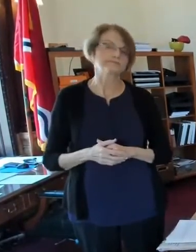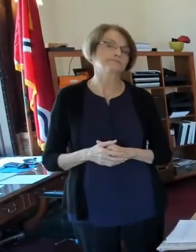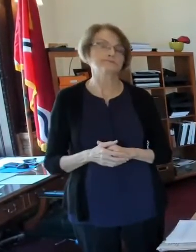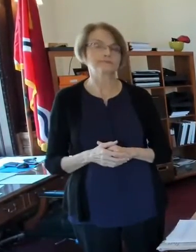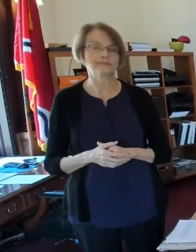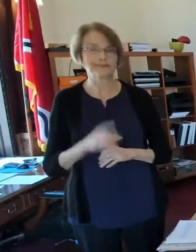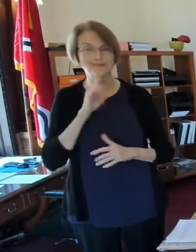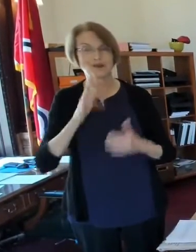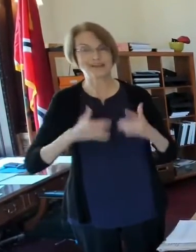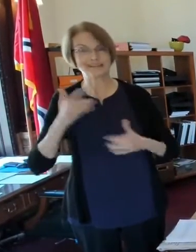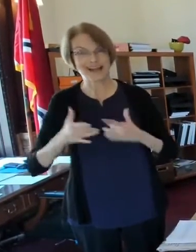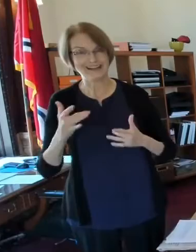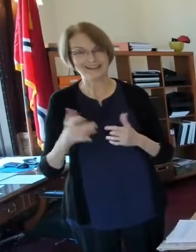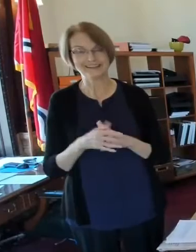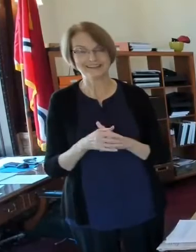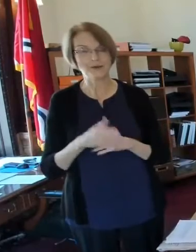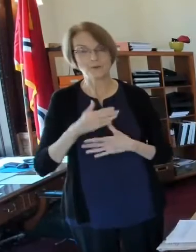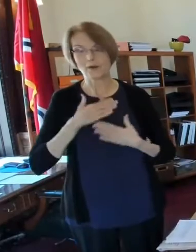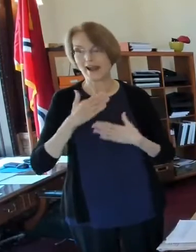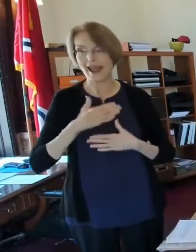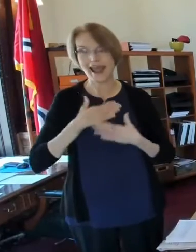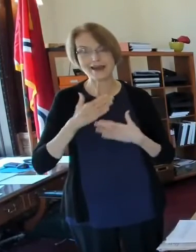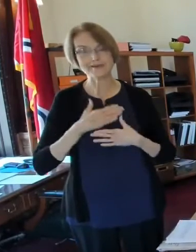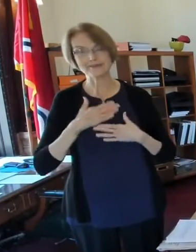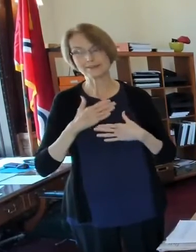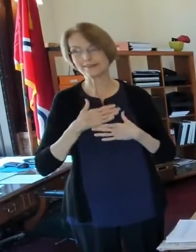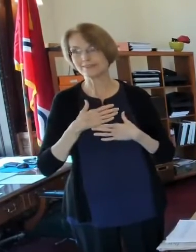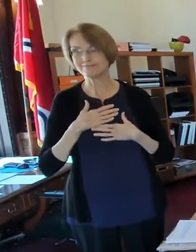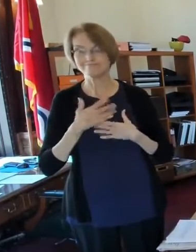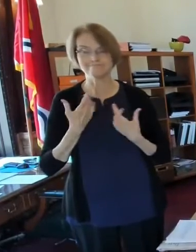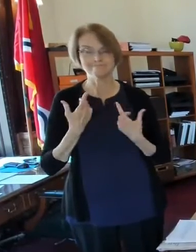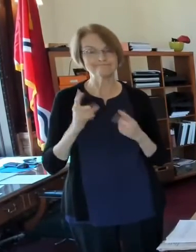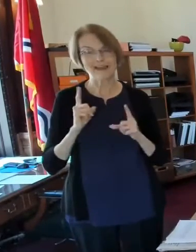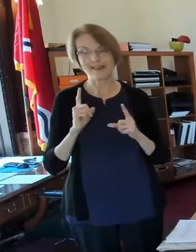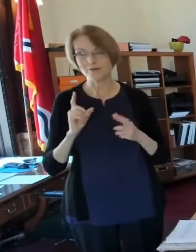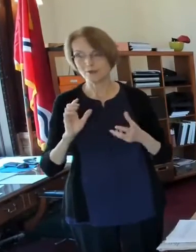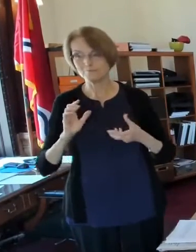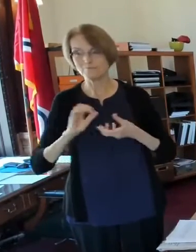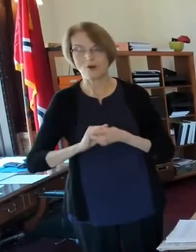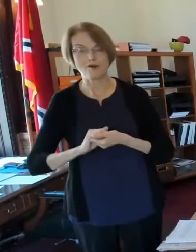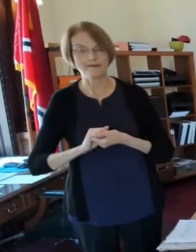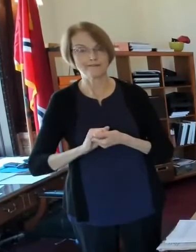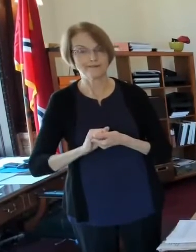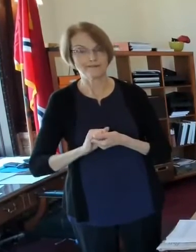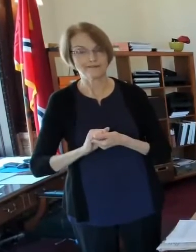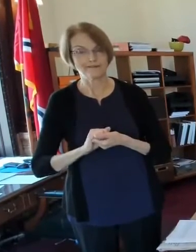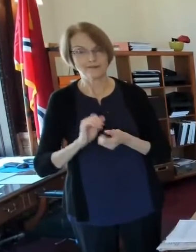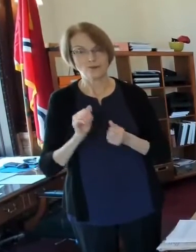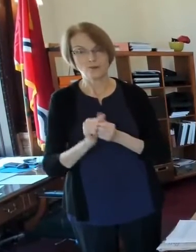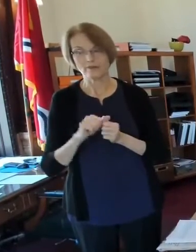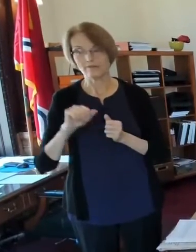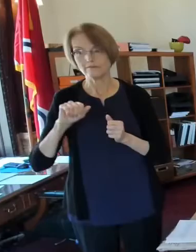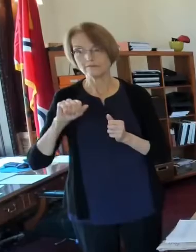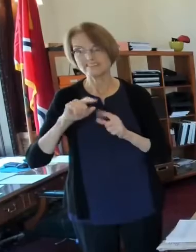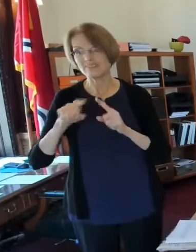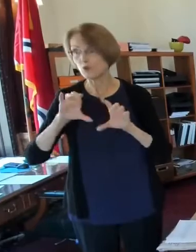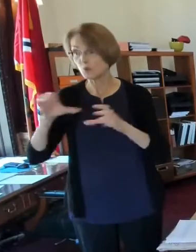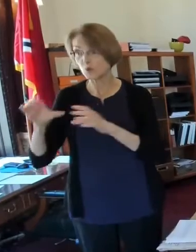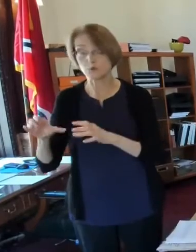It's very exciting. We're happy that we're able to partner with these other entities who